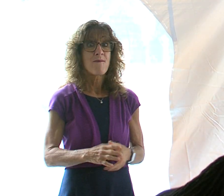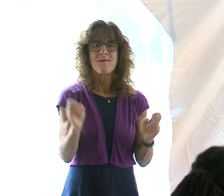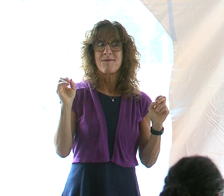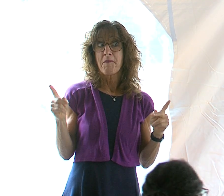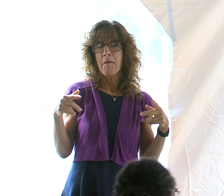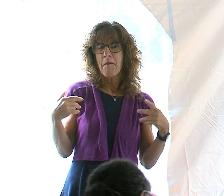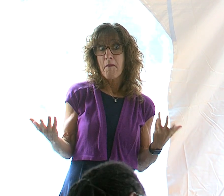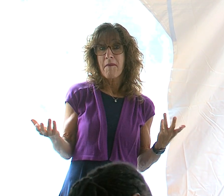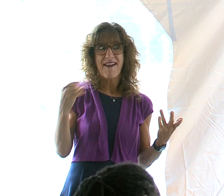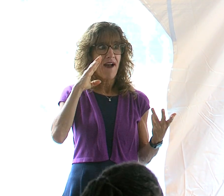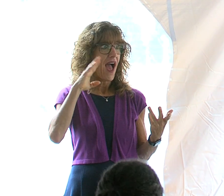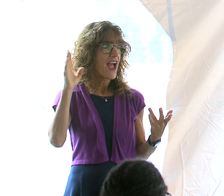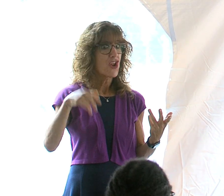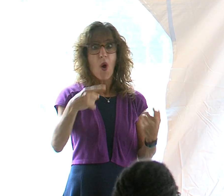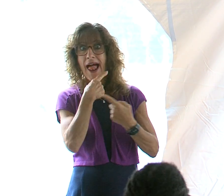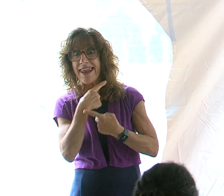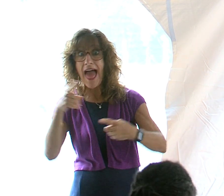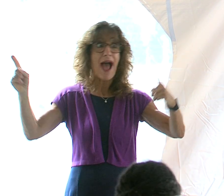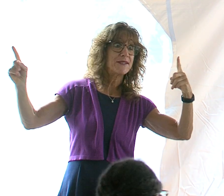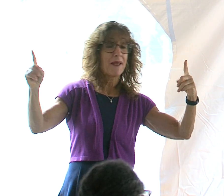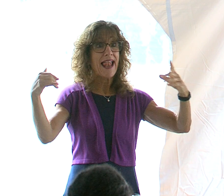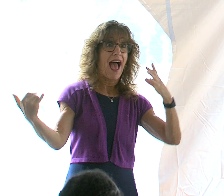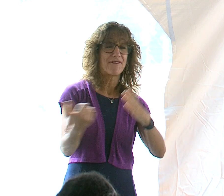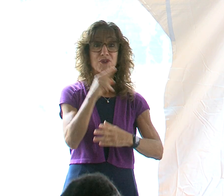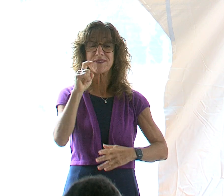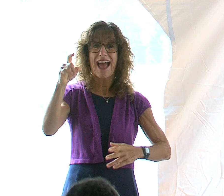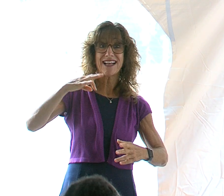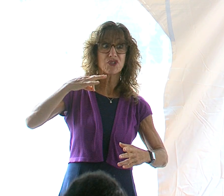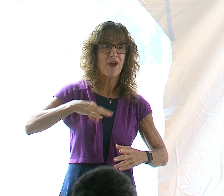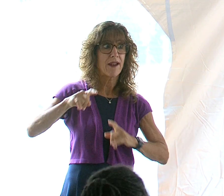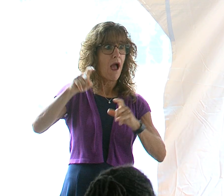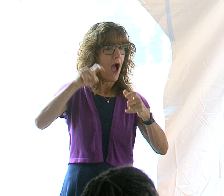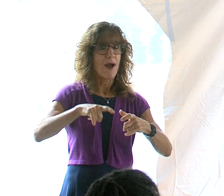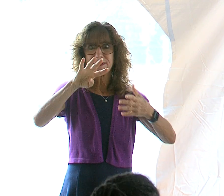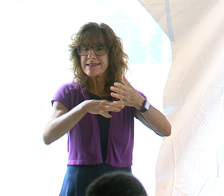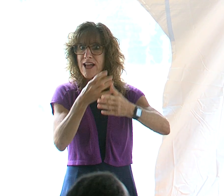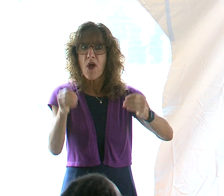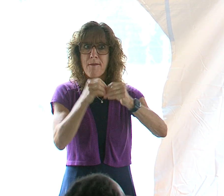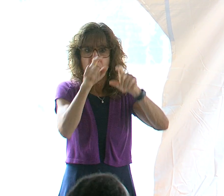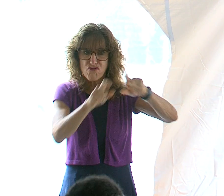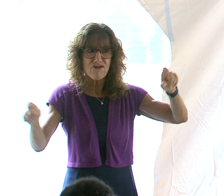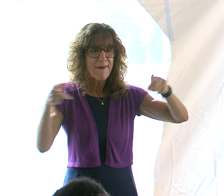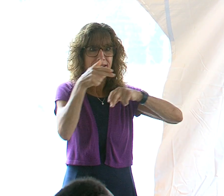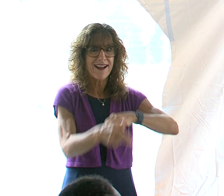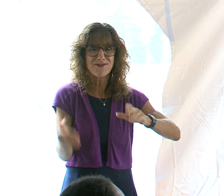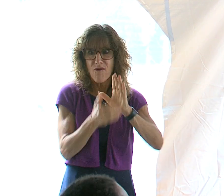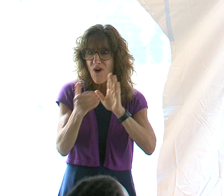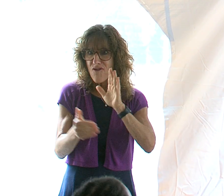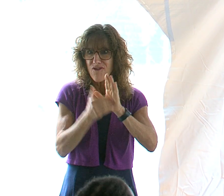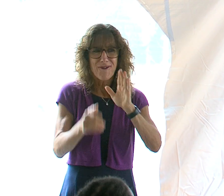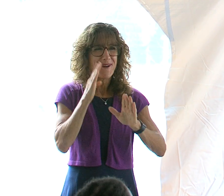Okay. If I'd have known we were going to get an announcement of every of a new tax credit awarded, I'm going to start scheduling ribbon cuttings like crazy. That's going to be